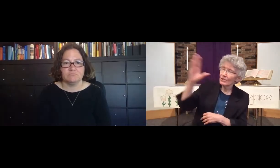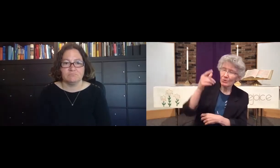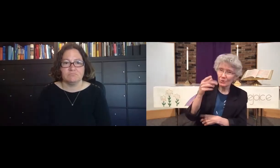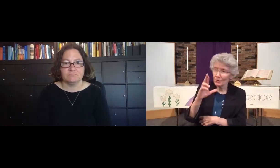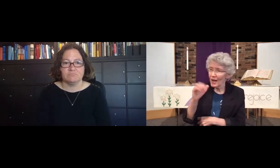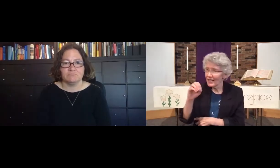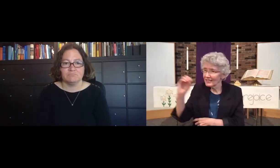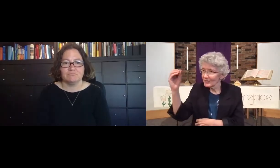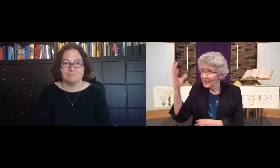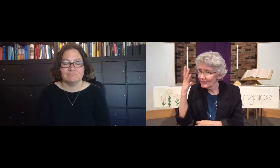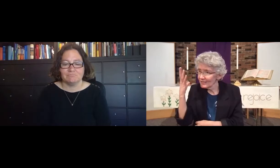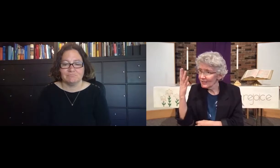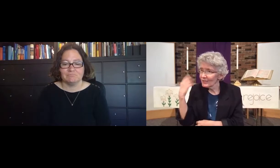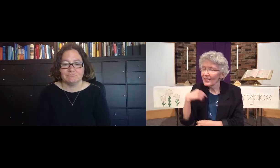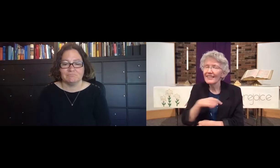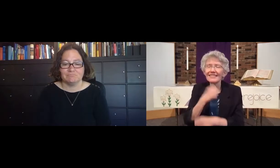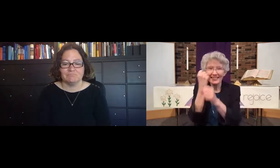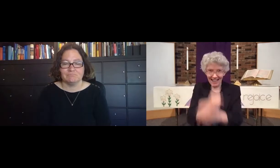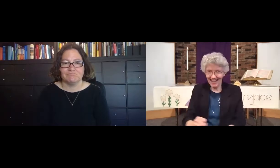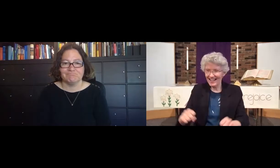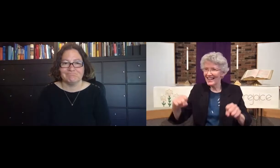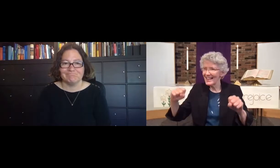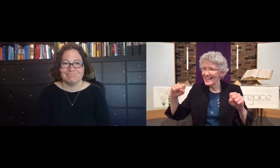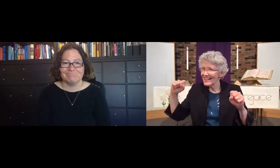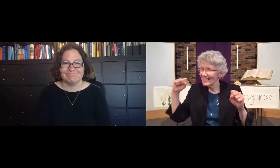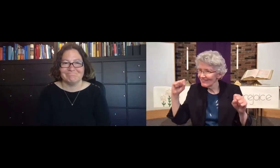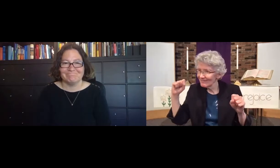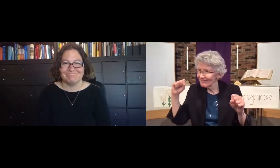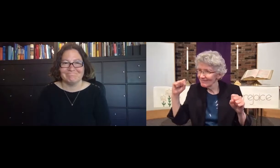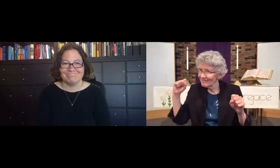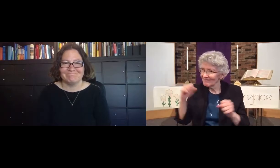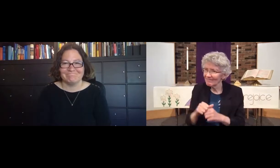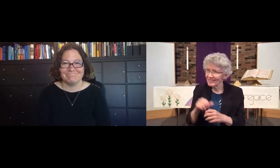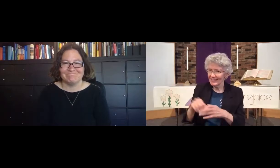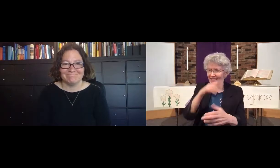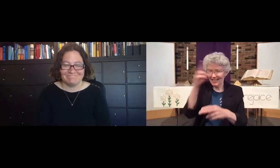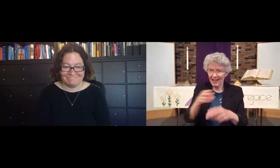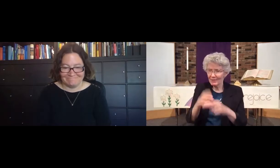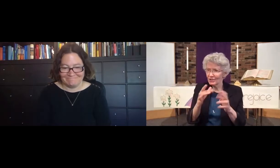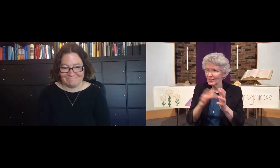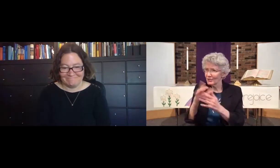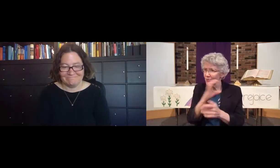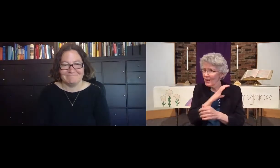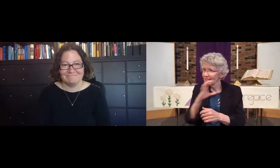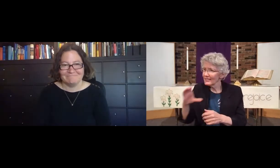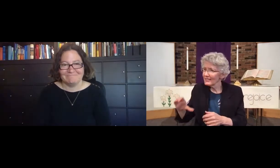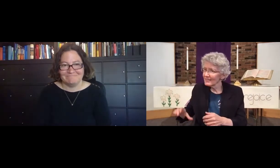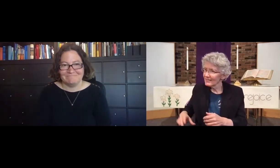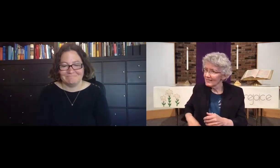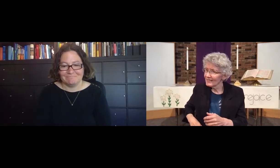By God's grace, you have been saved. In the name of Jesus